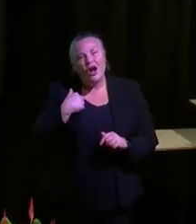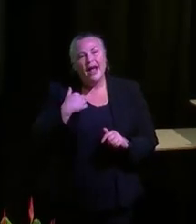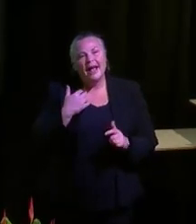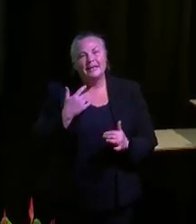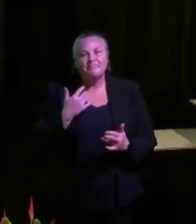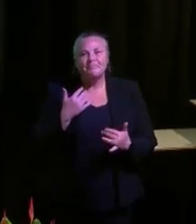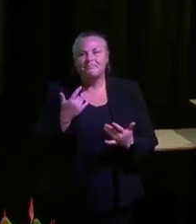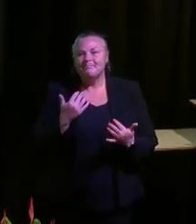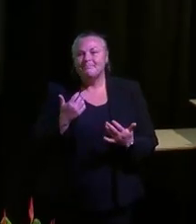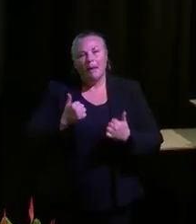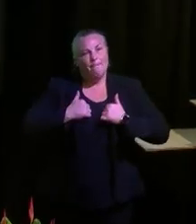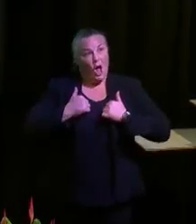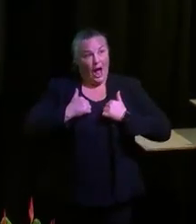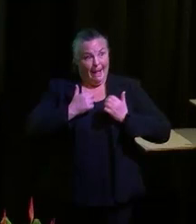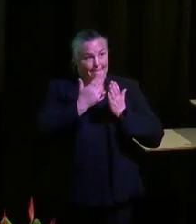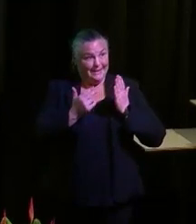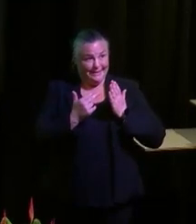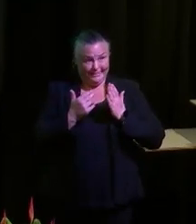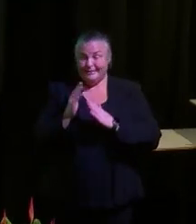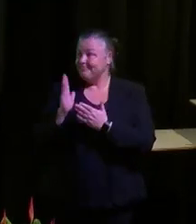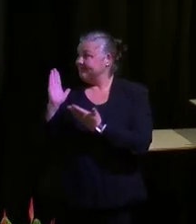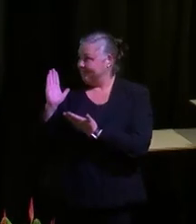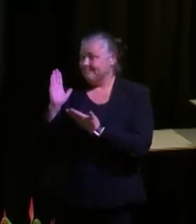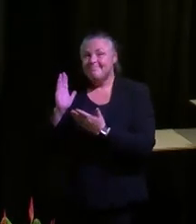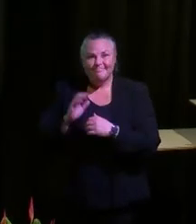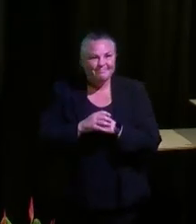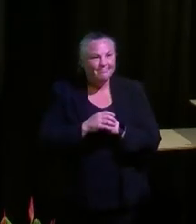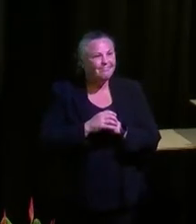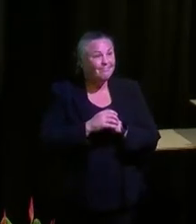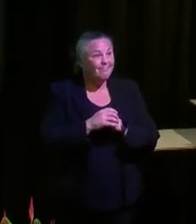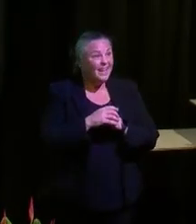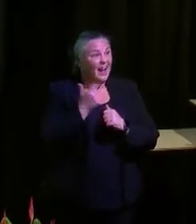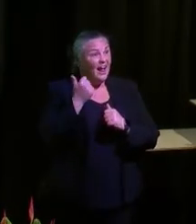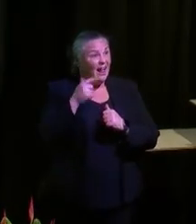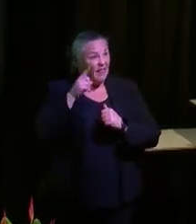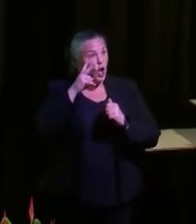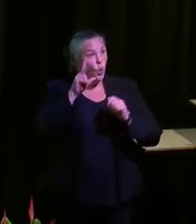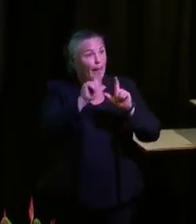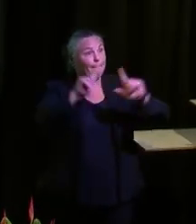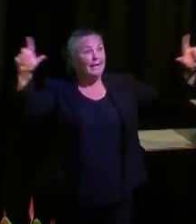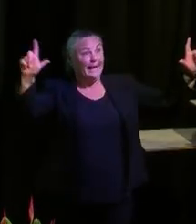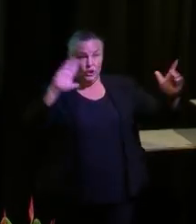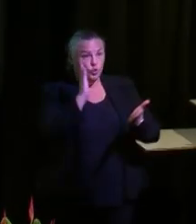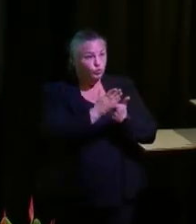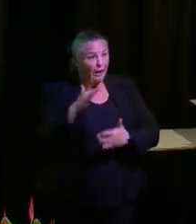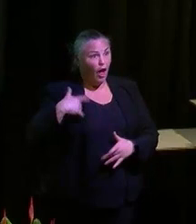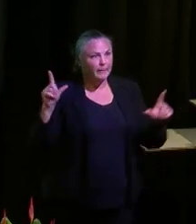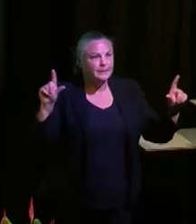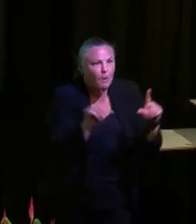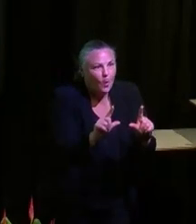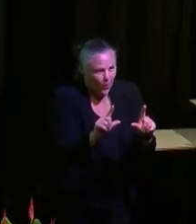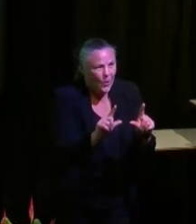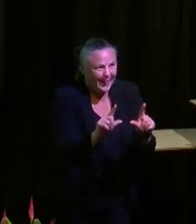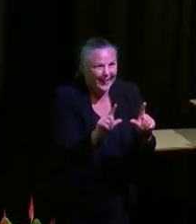so those are my paintings, which are hundreds of times the size of real life. They're only very, very small, literally